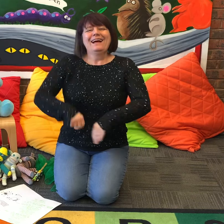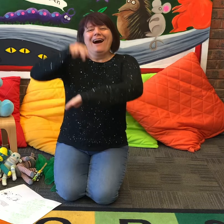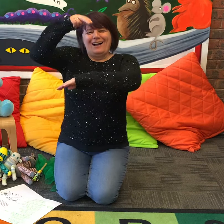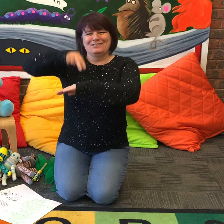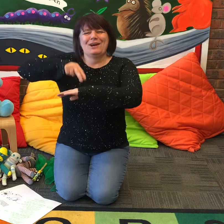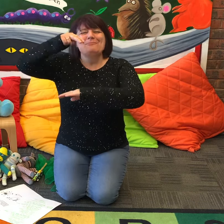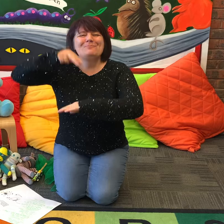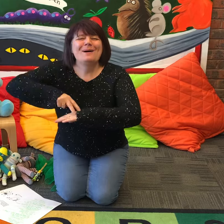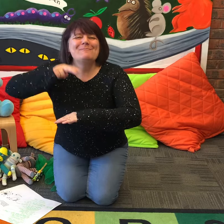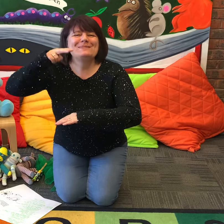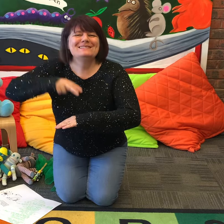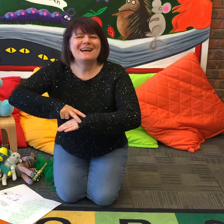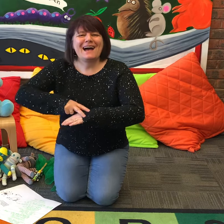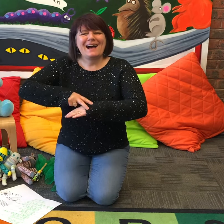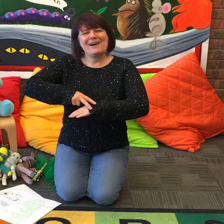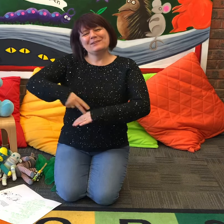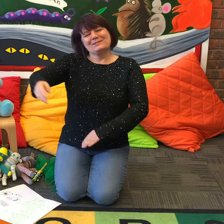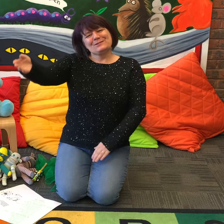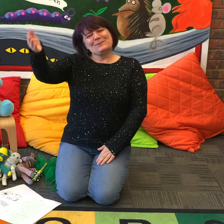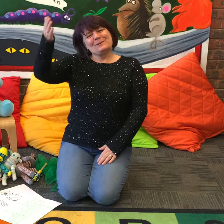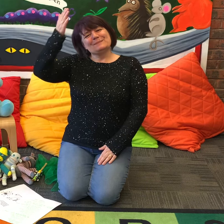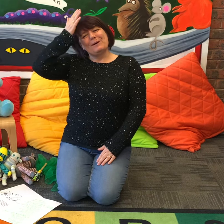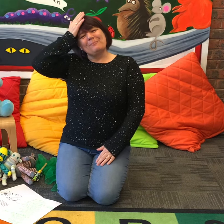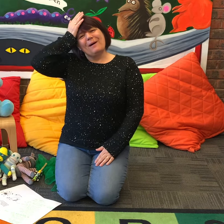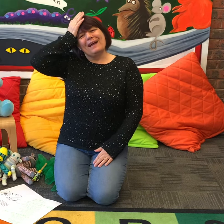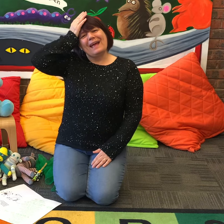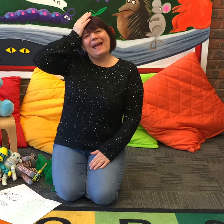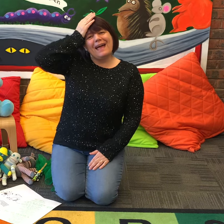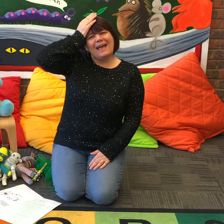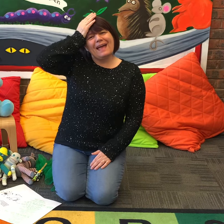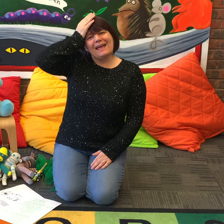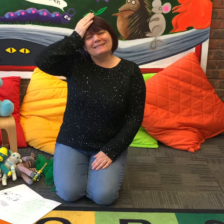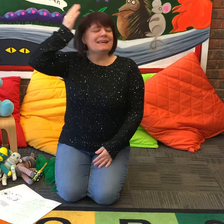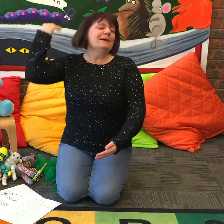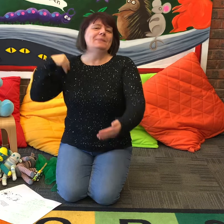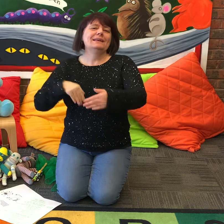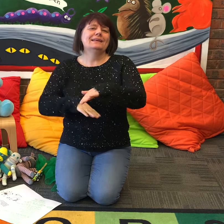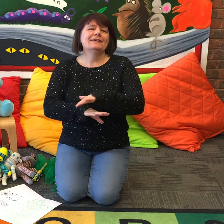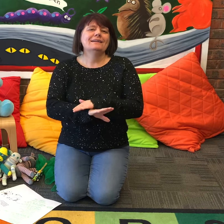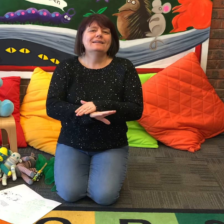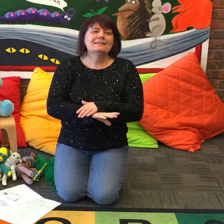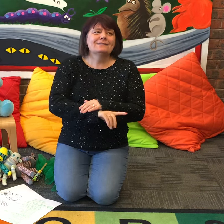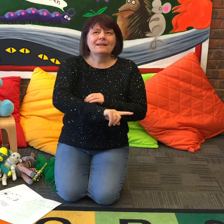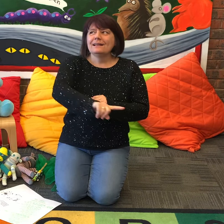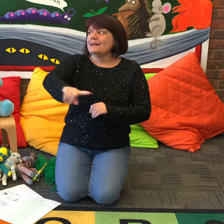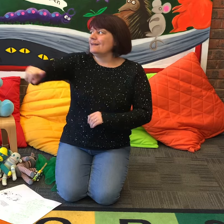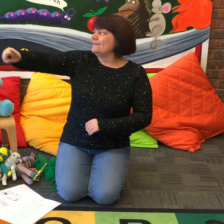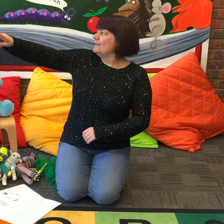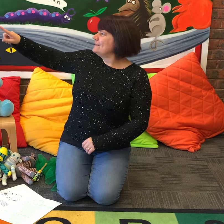I jump up and down and always bump my head because I live